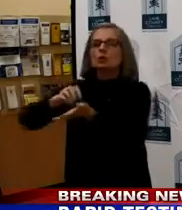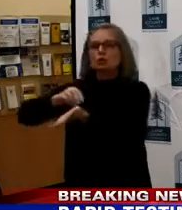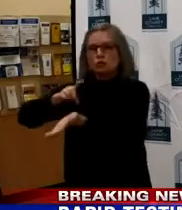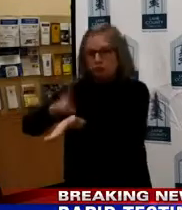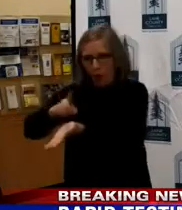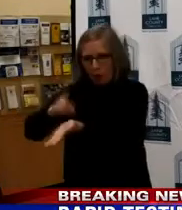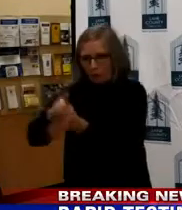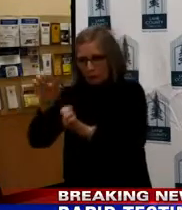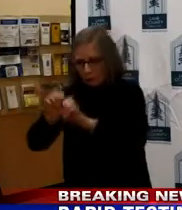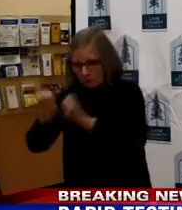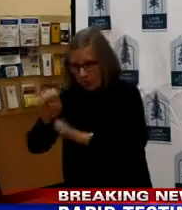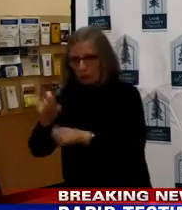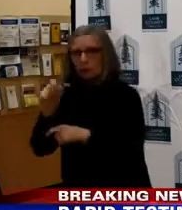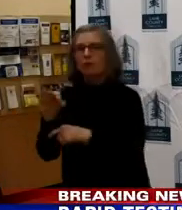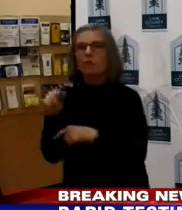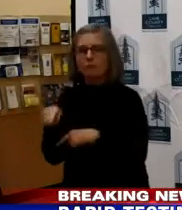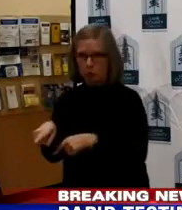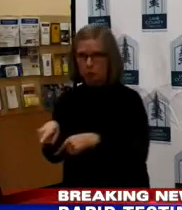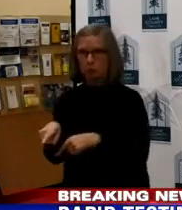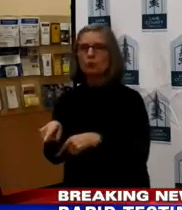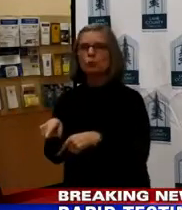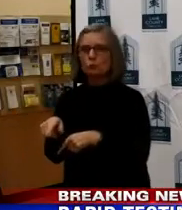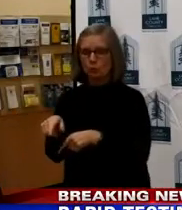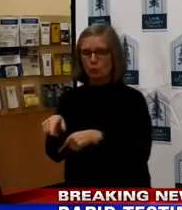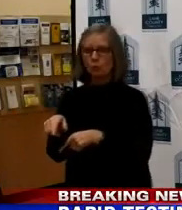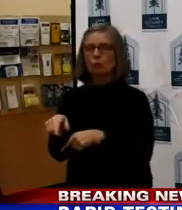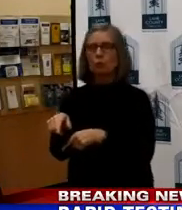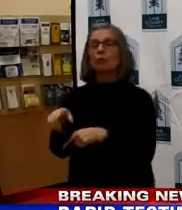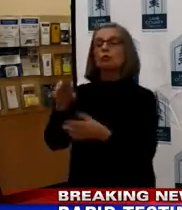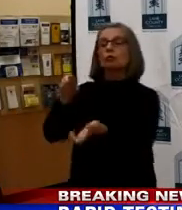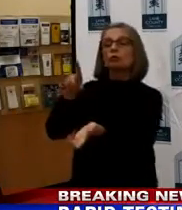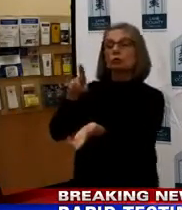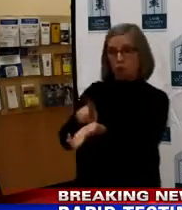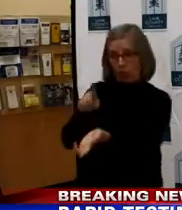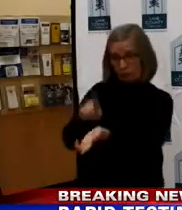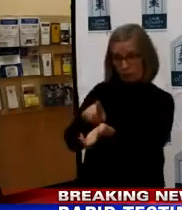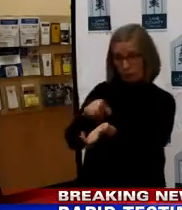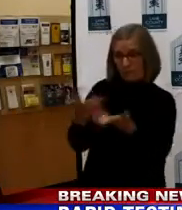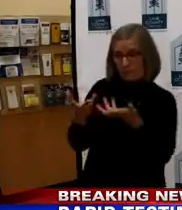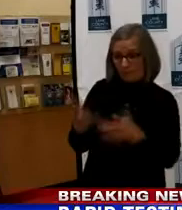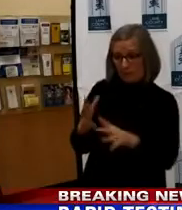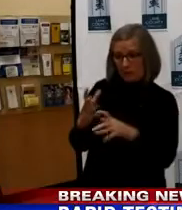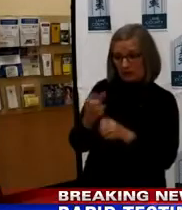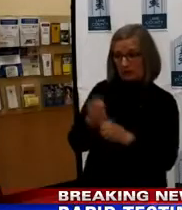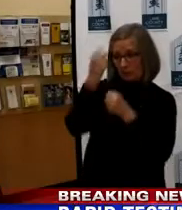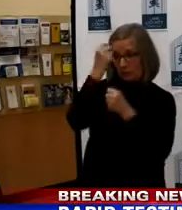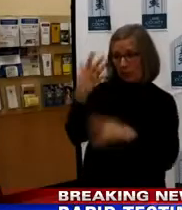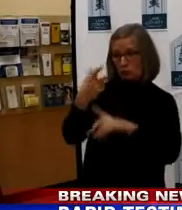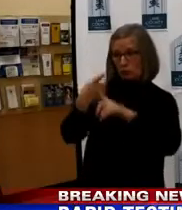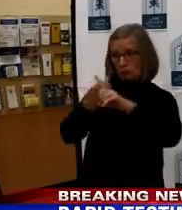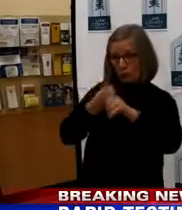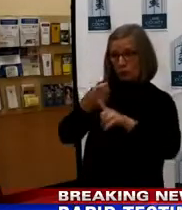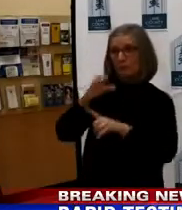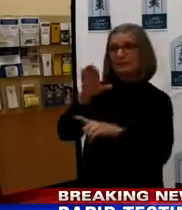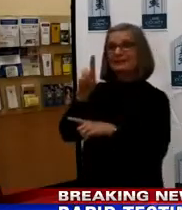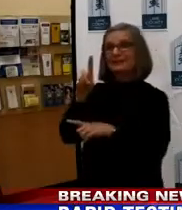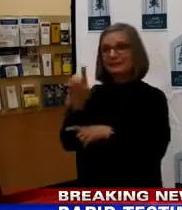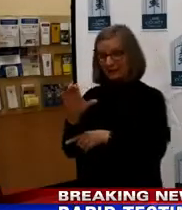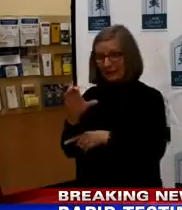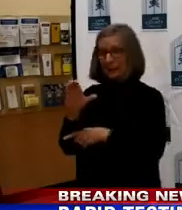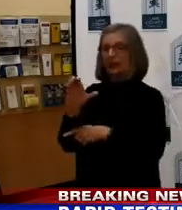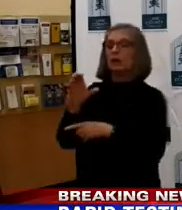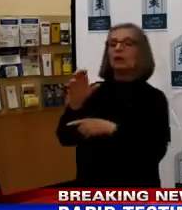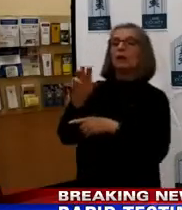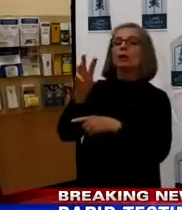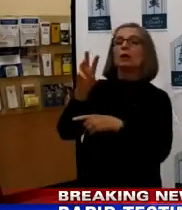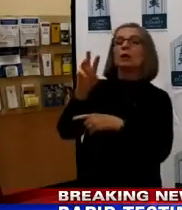have received information from the Centers for Disease Control and the Oregon Health Authority through local public health on what the criteria should be for